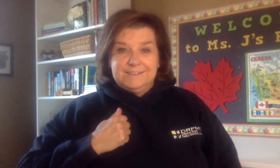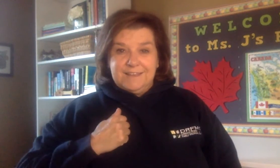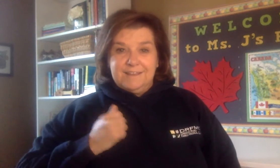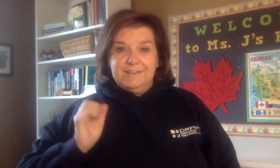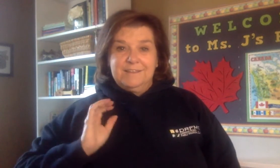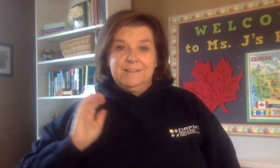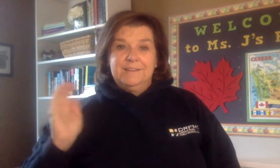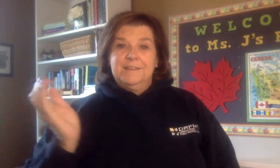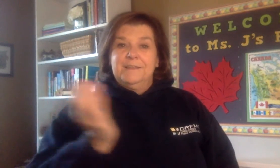Canada,